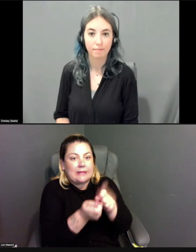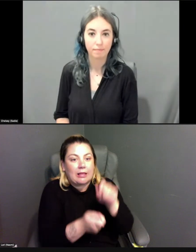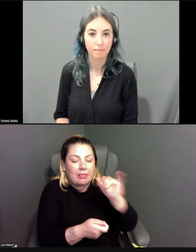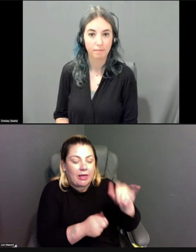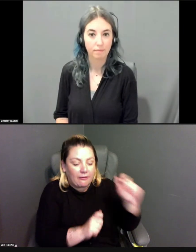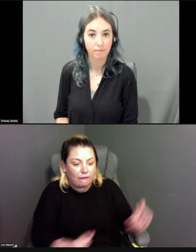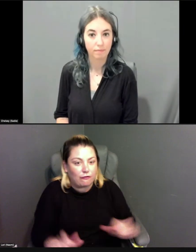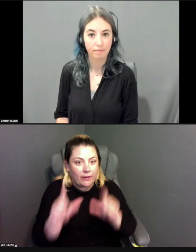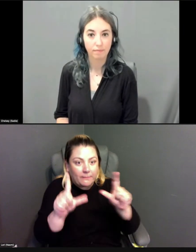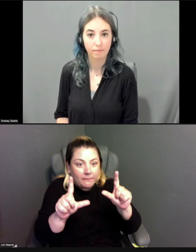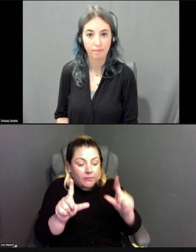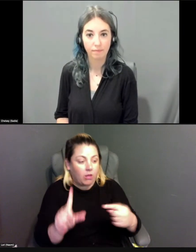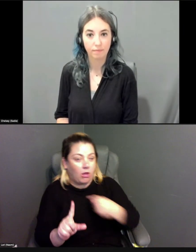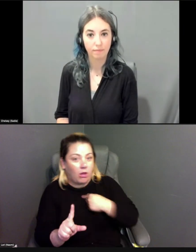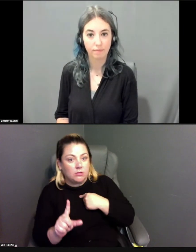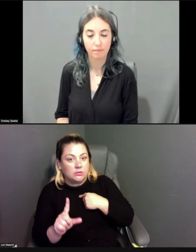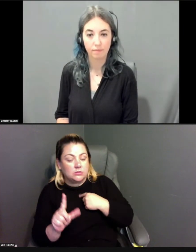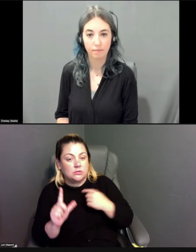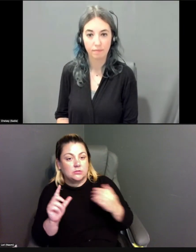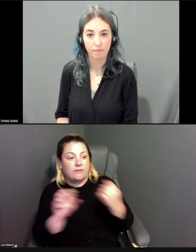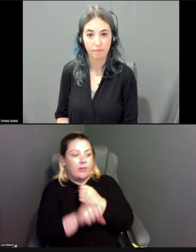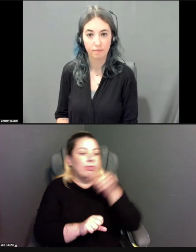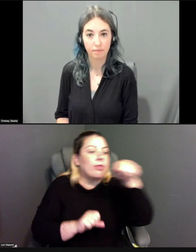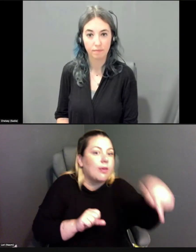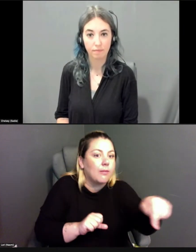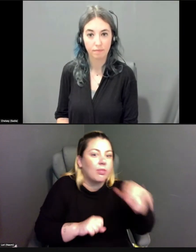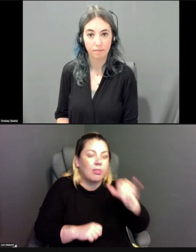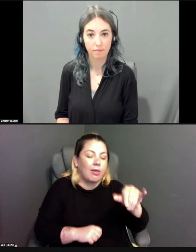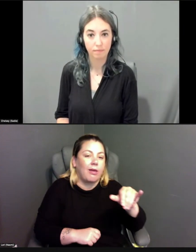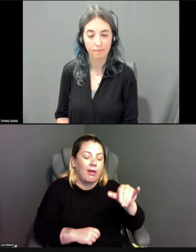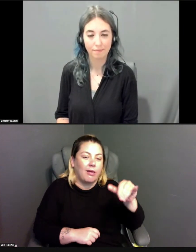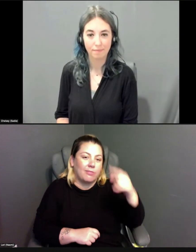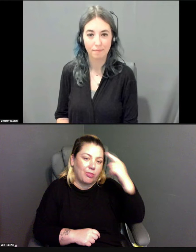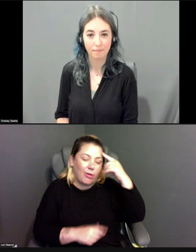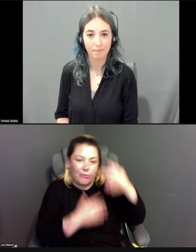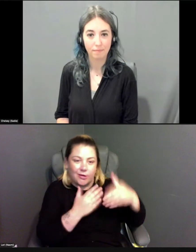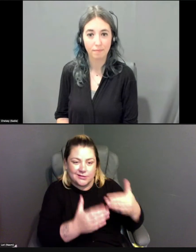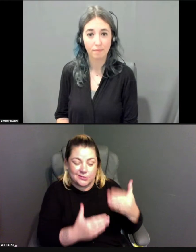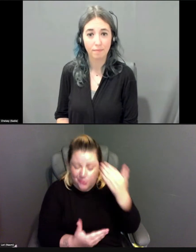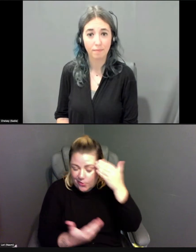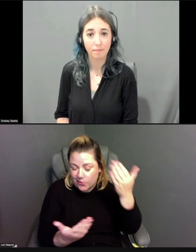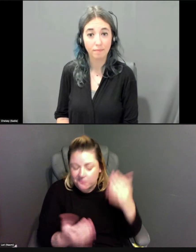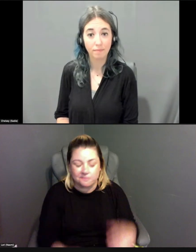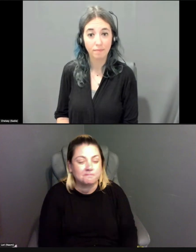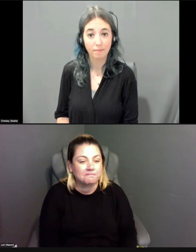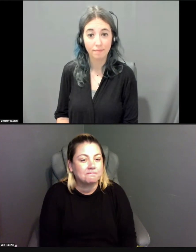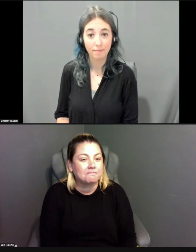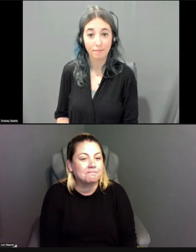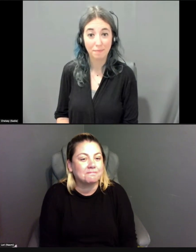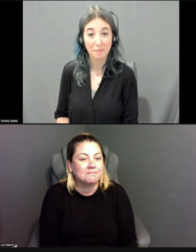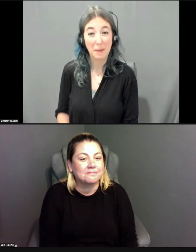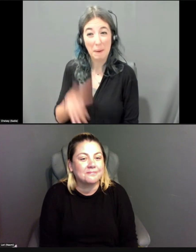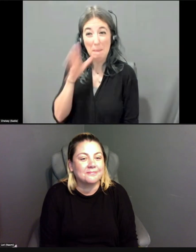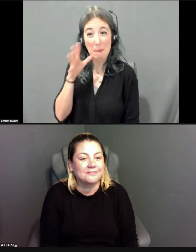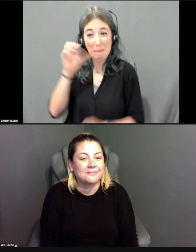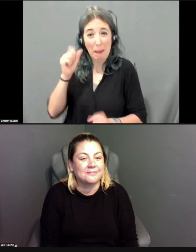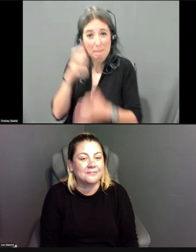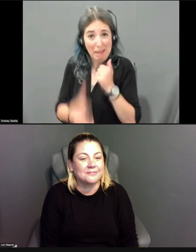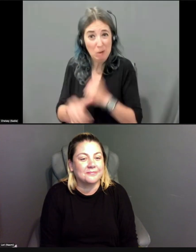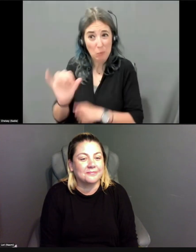us versus them mentality. Moms are brutal, too. I know we said the internet's brutal. Moms can be brutal,